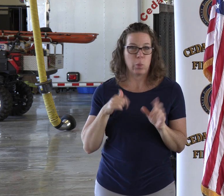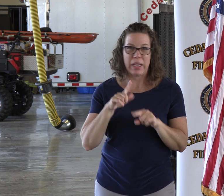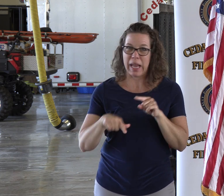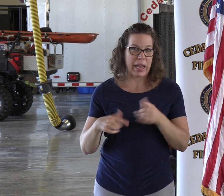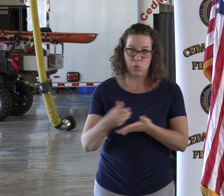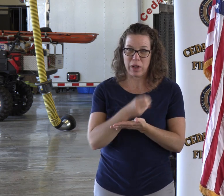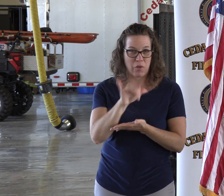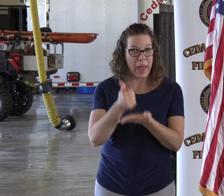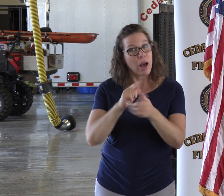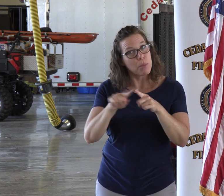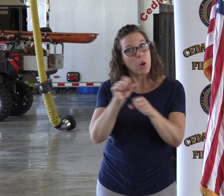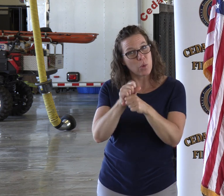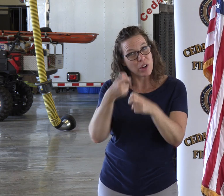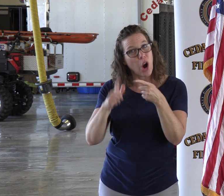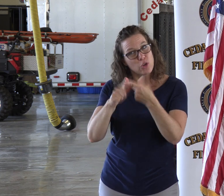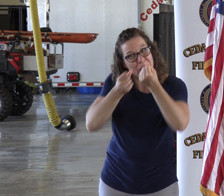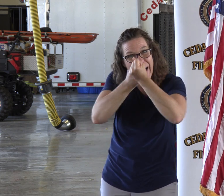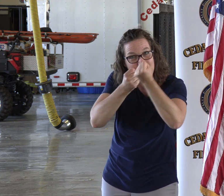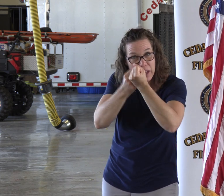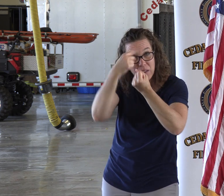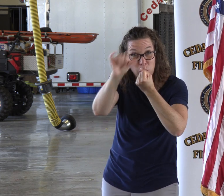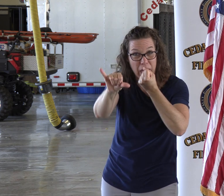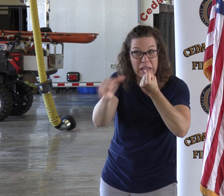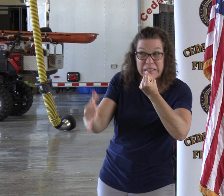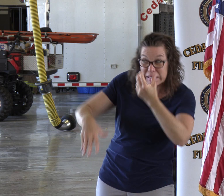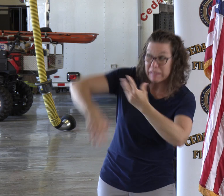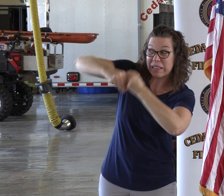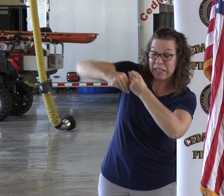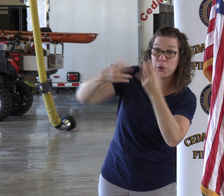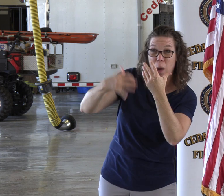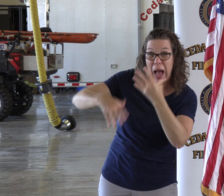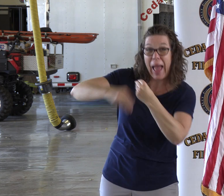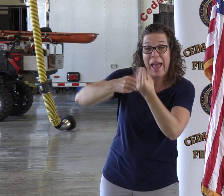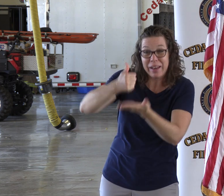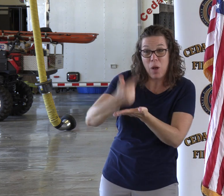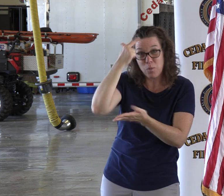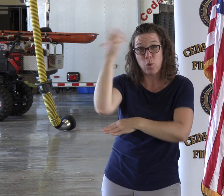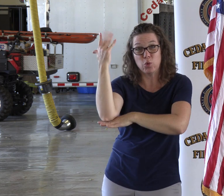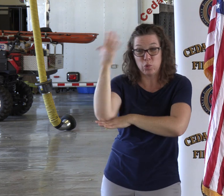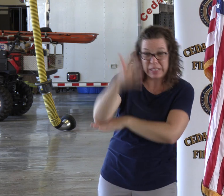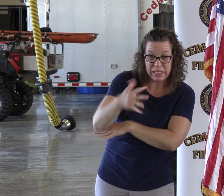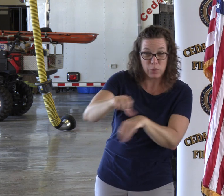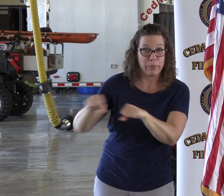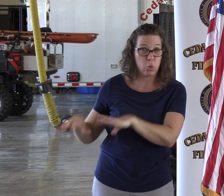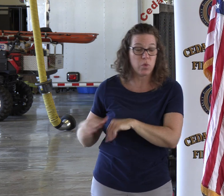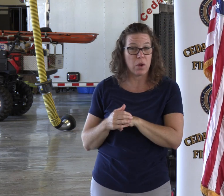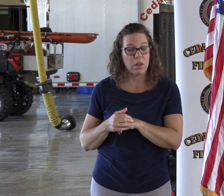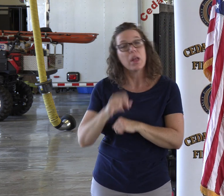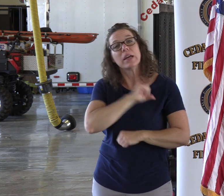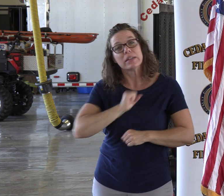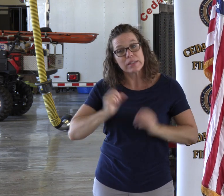but we are working hard to advocate for that additional assistance, and as our senators